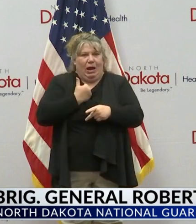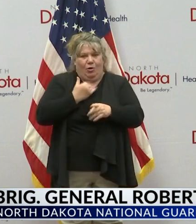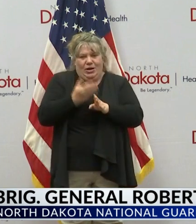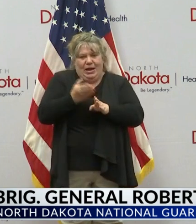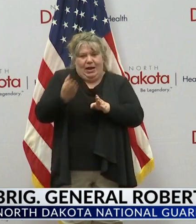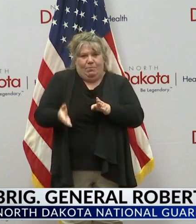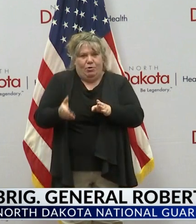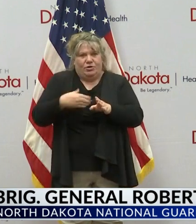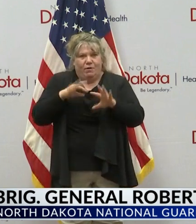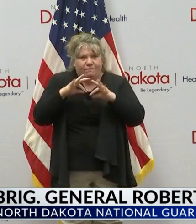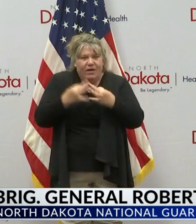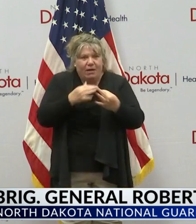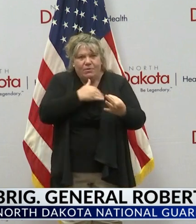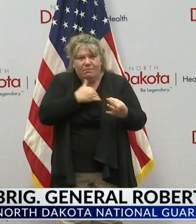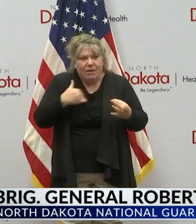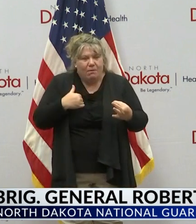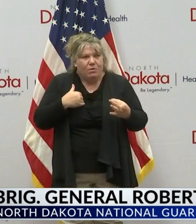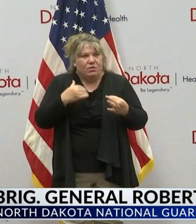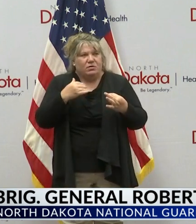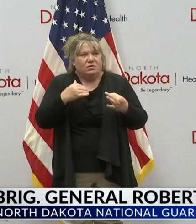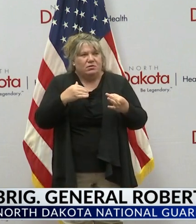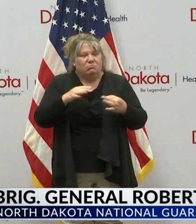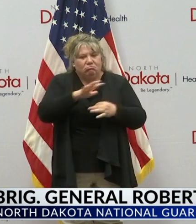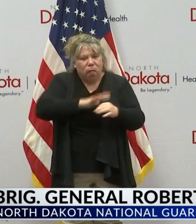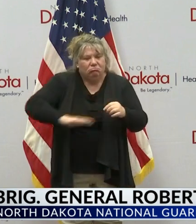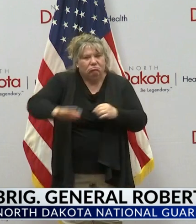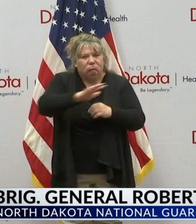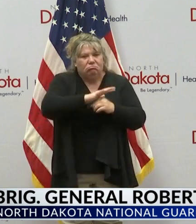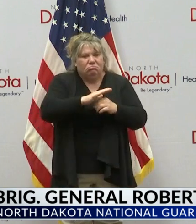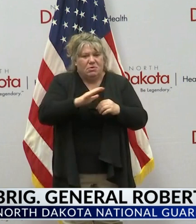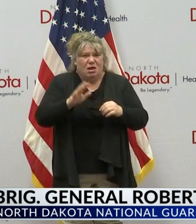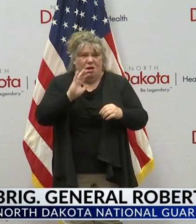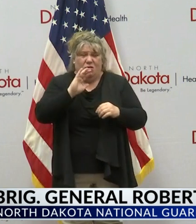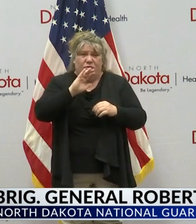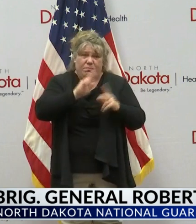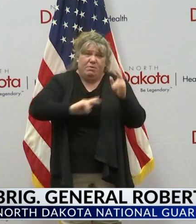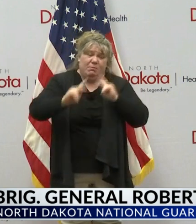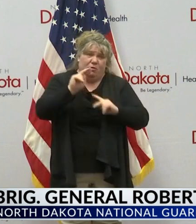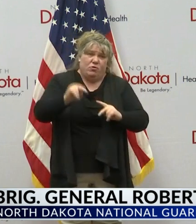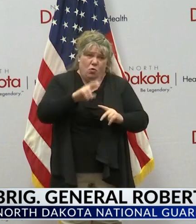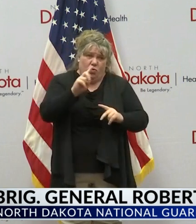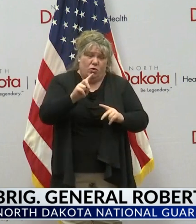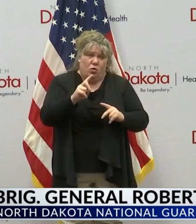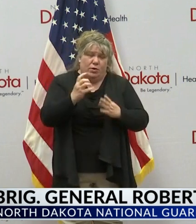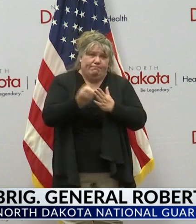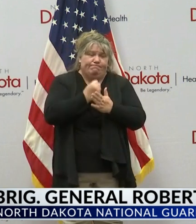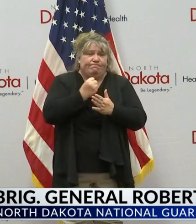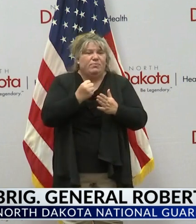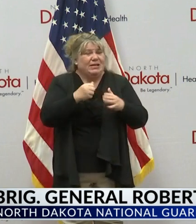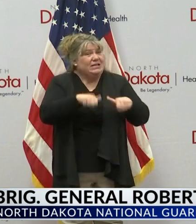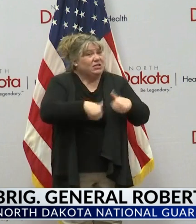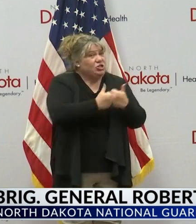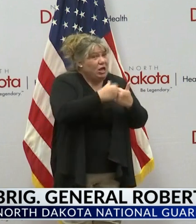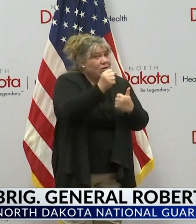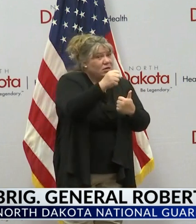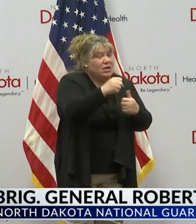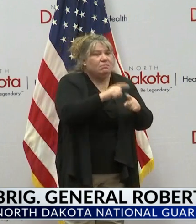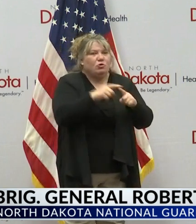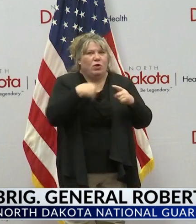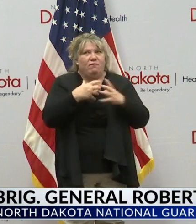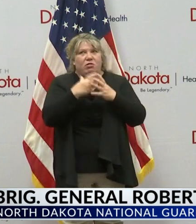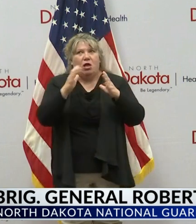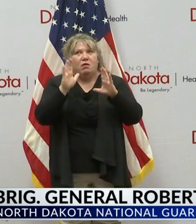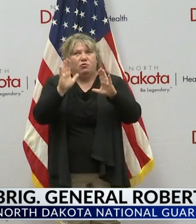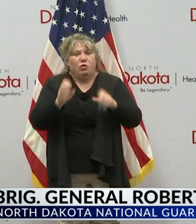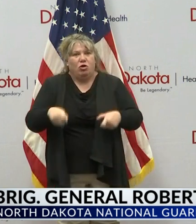neighbors, our family members, and our residents of North Dakota. And it's a challenge, but we have a lot of